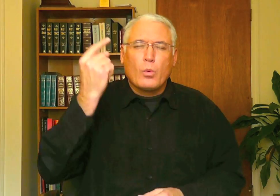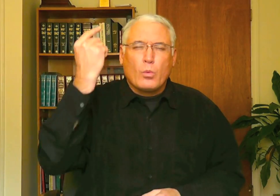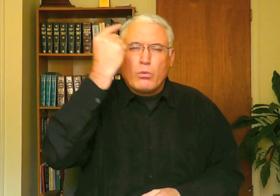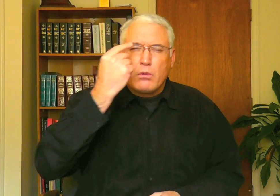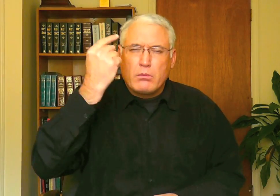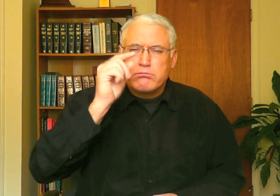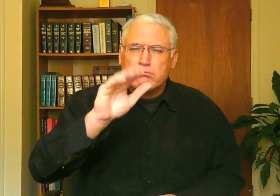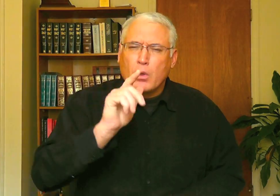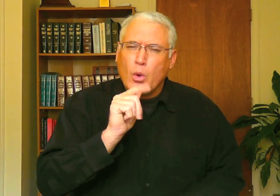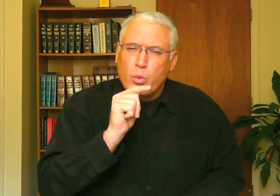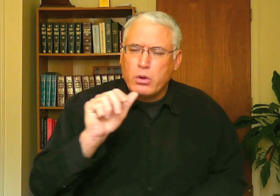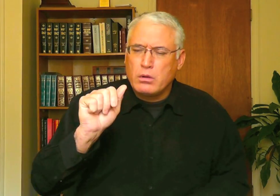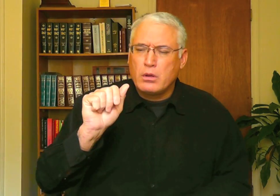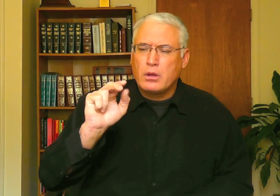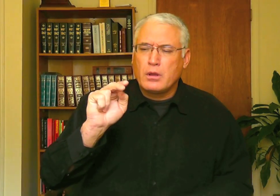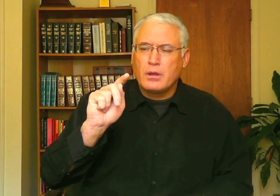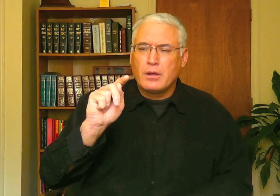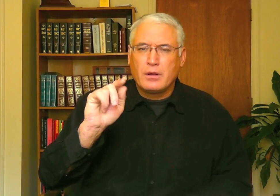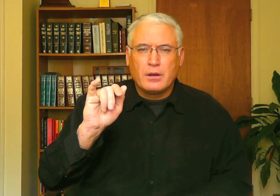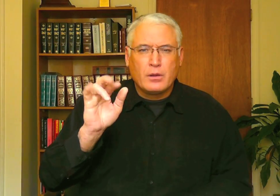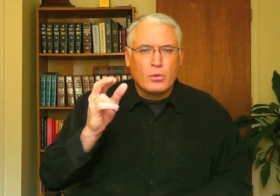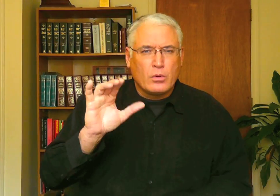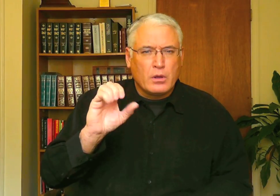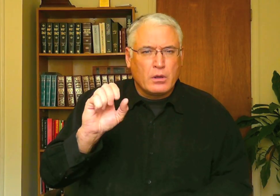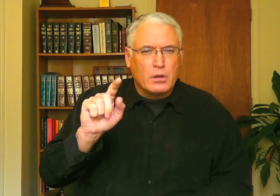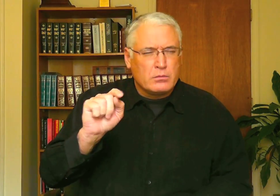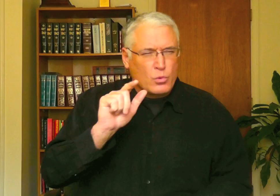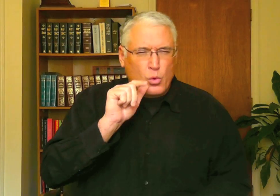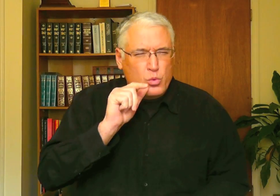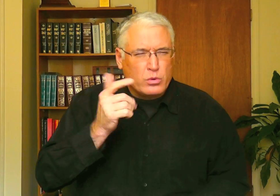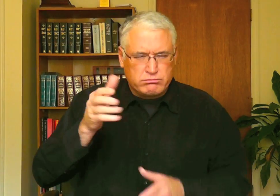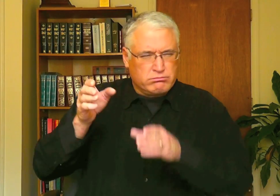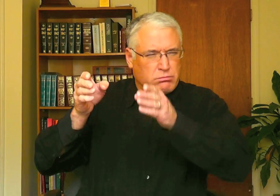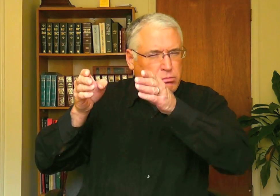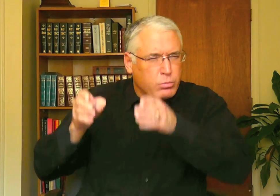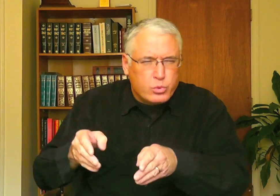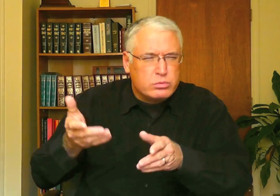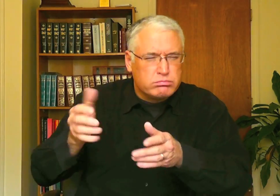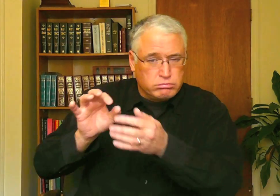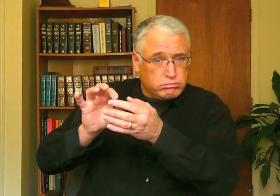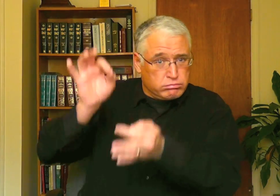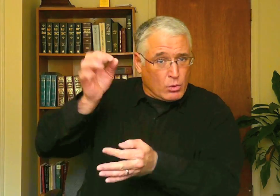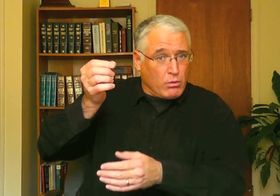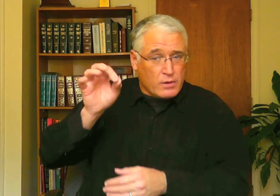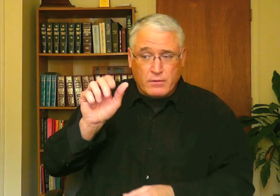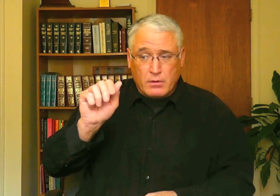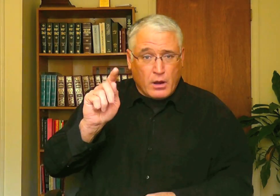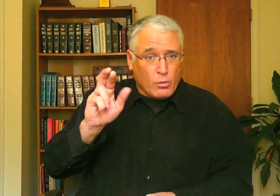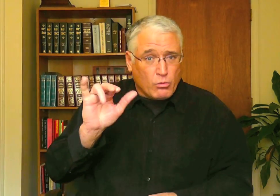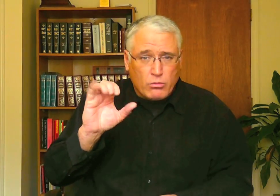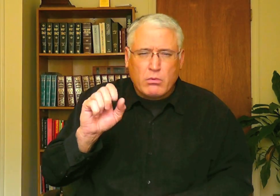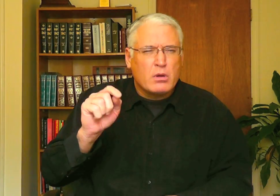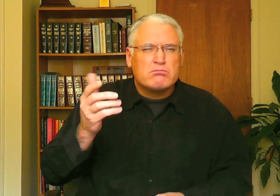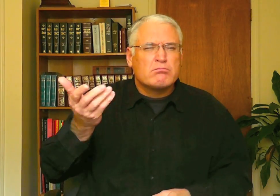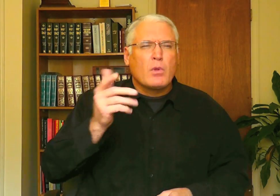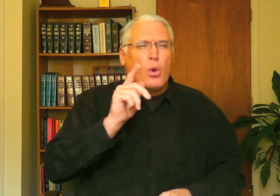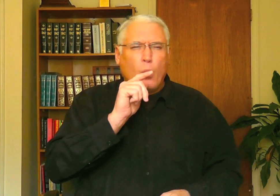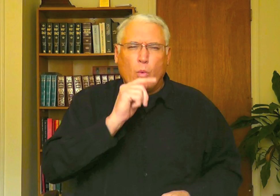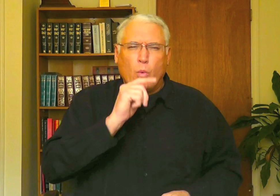Perhaps you are wondering who this Antiochus person, who is this spirit of the